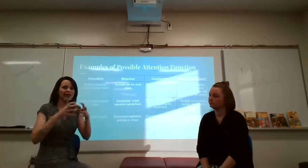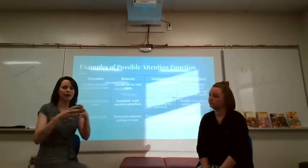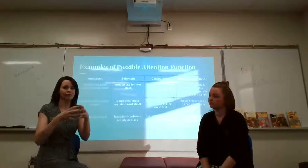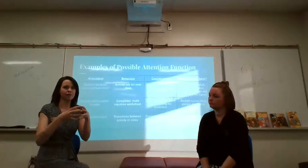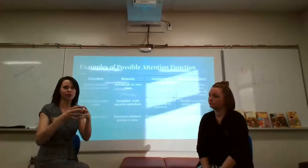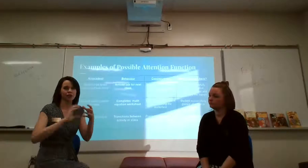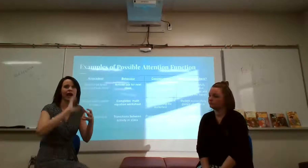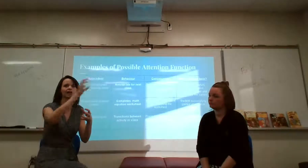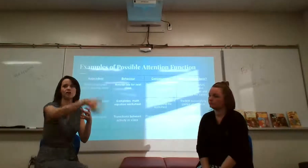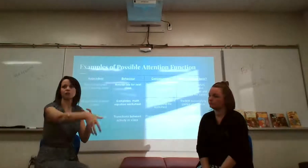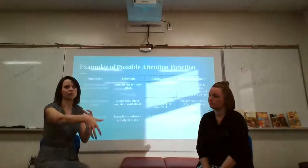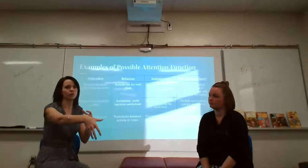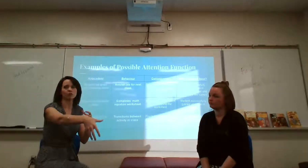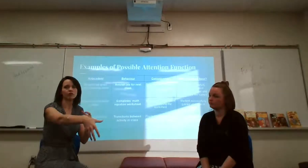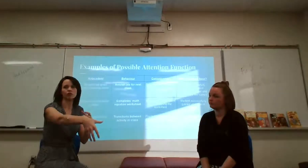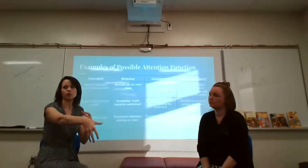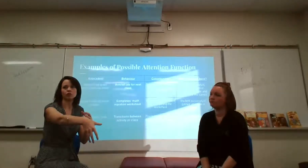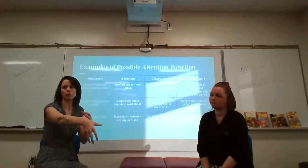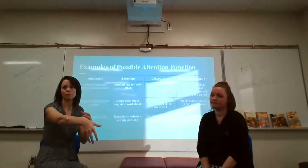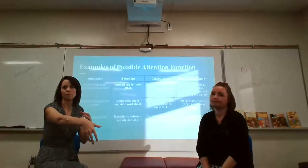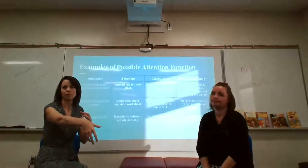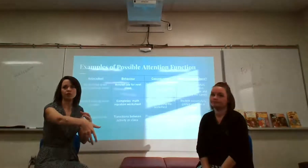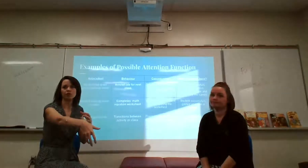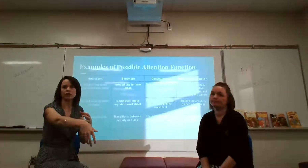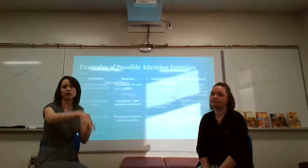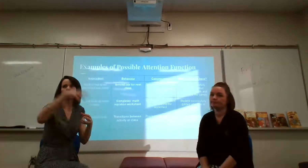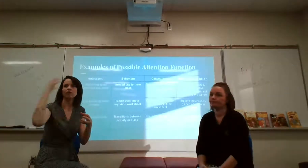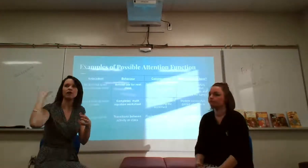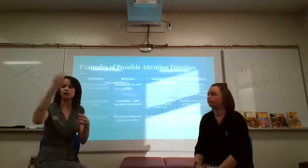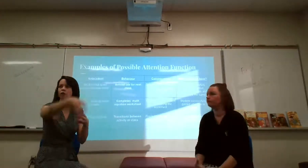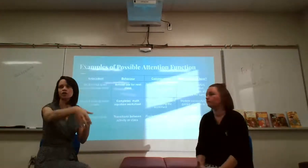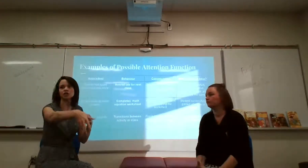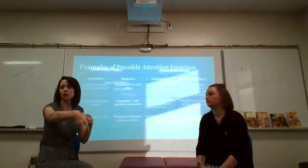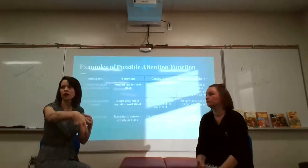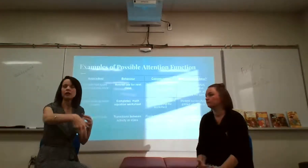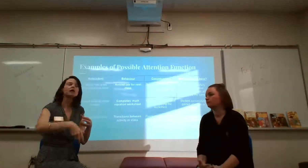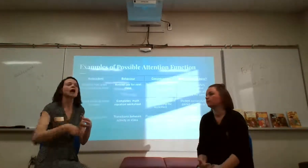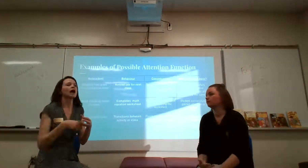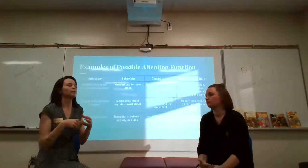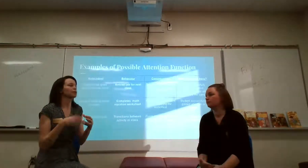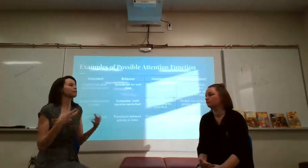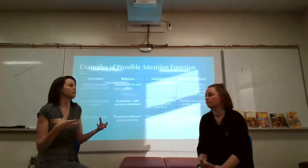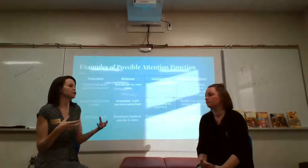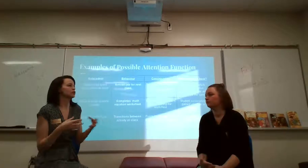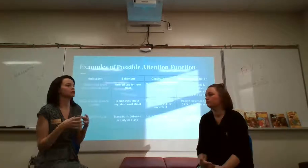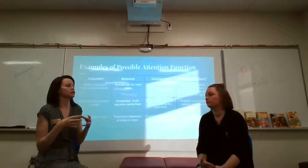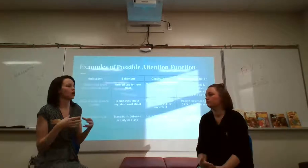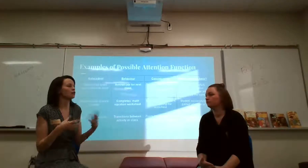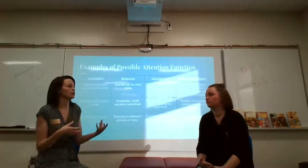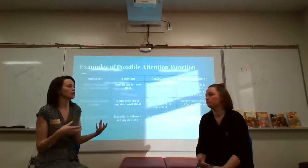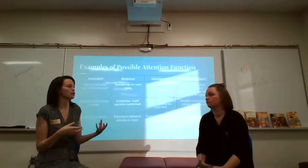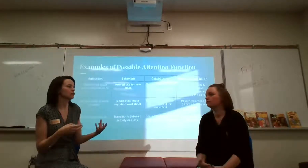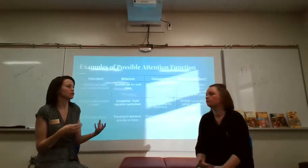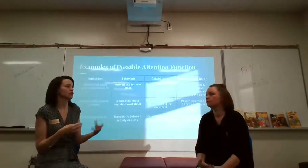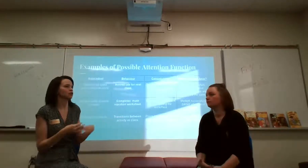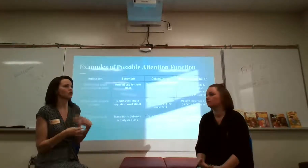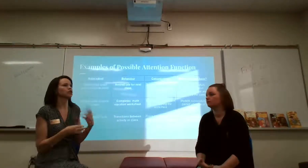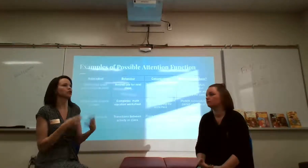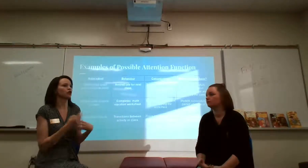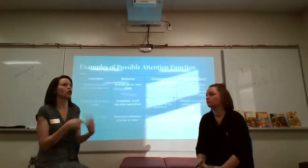that function as your reinforcer. You don't need to then find a squishy toy. The exception to this is obviously those students who we're teaching a lot